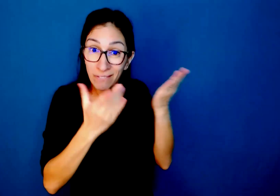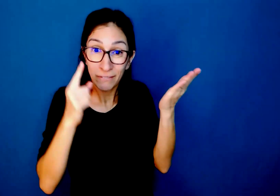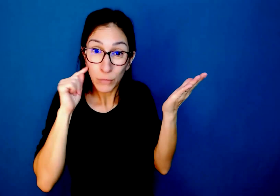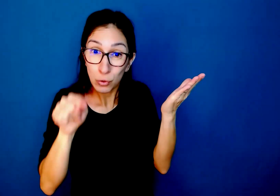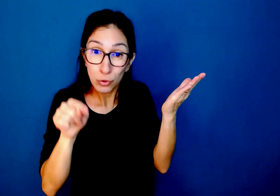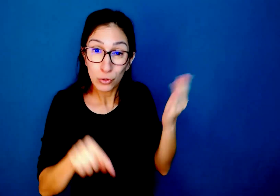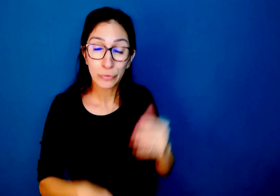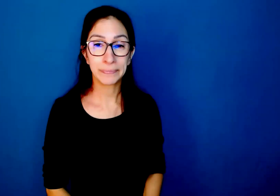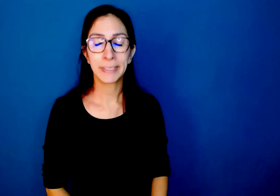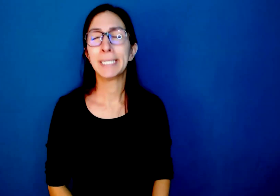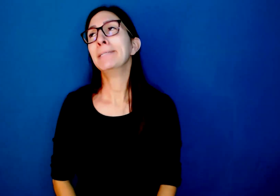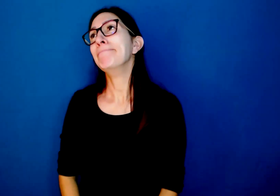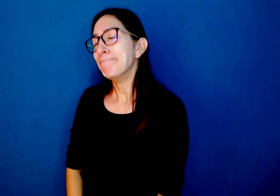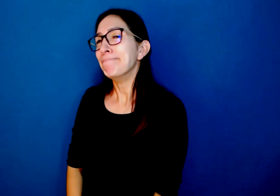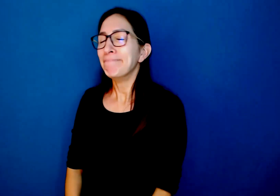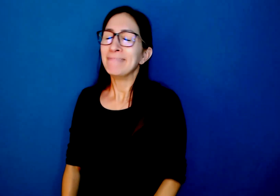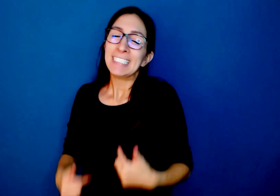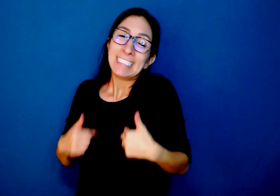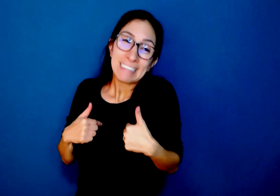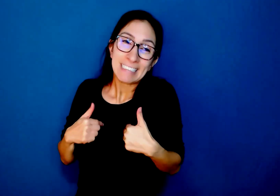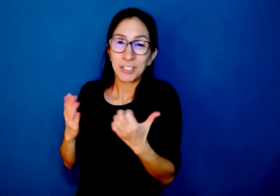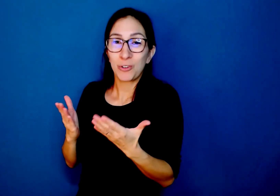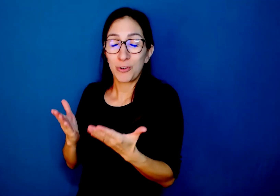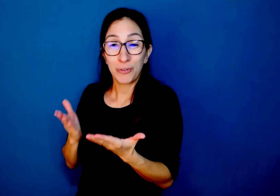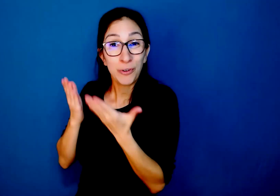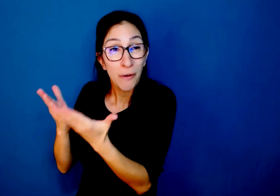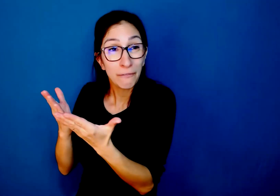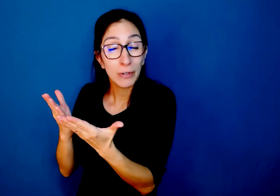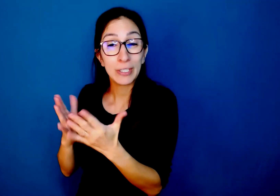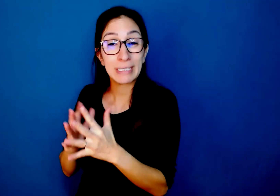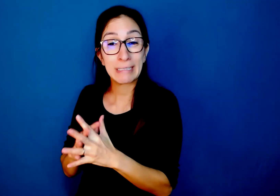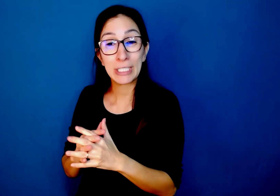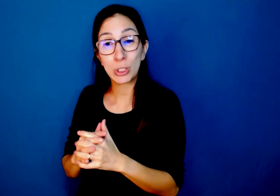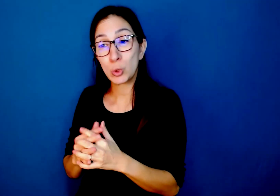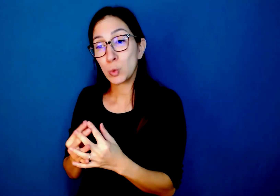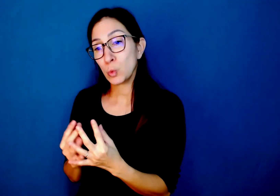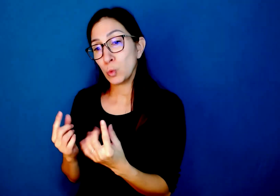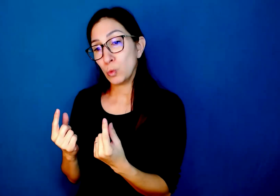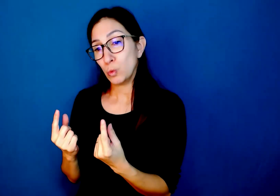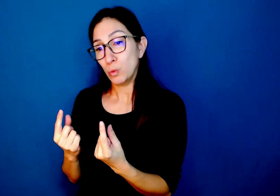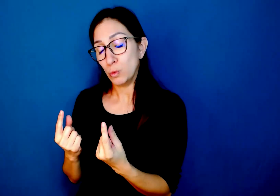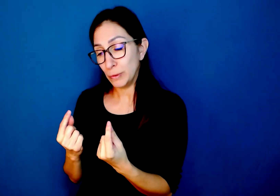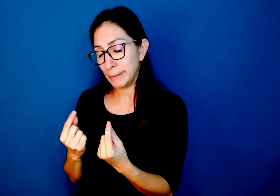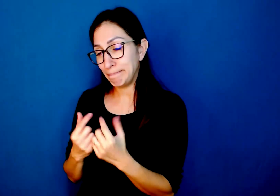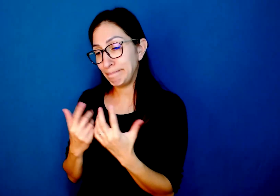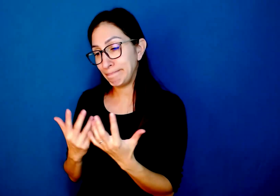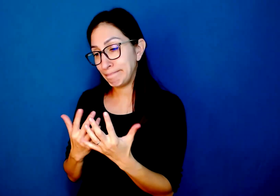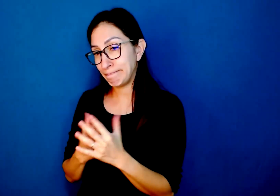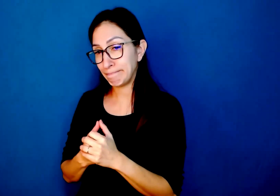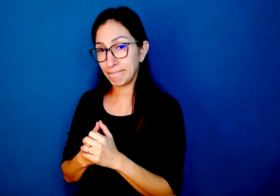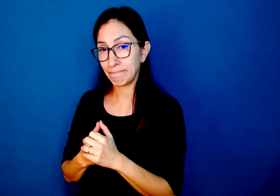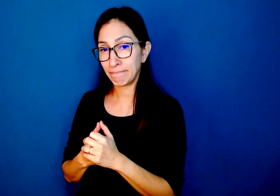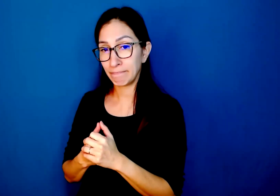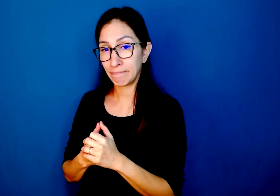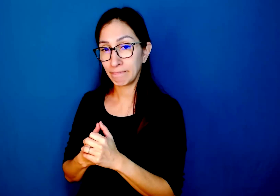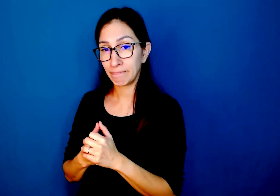You know, I would offer to do, some, mm, I would